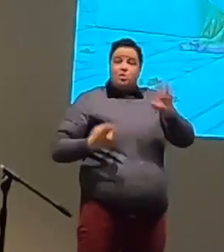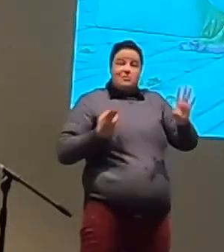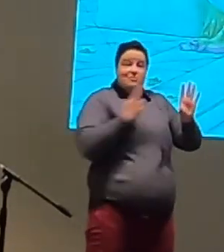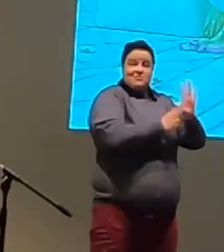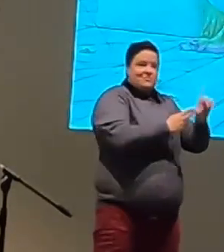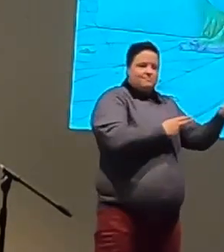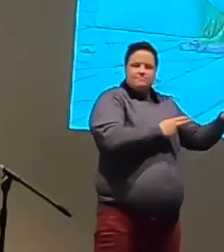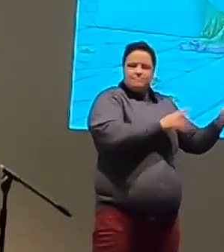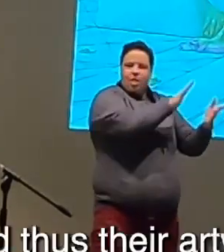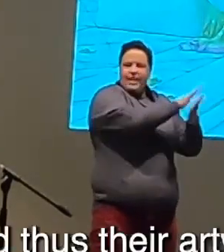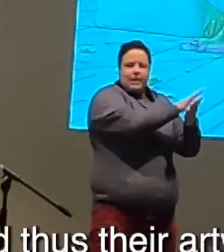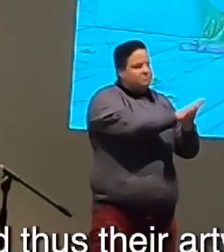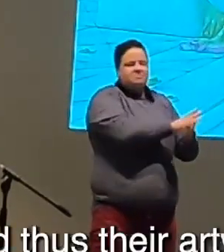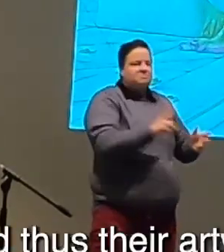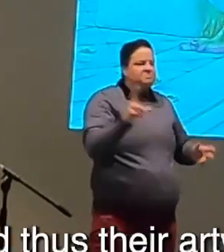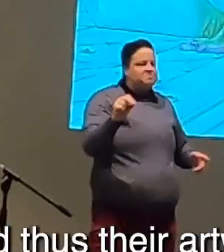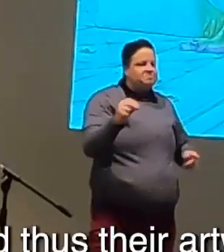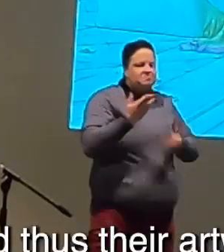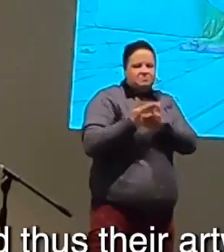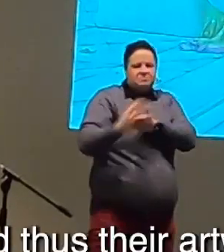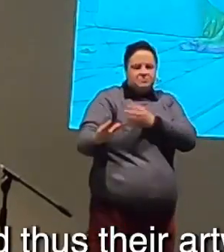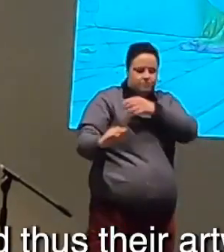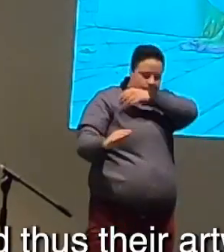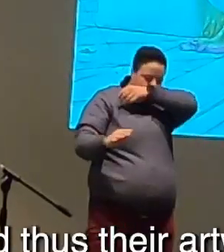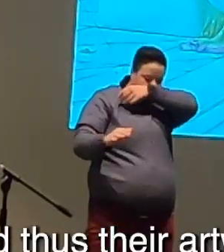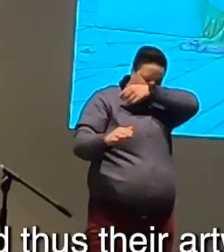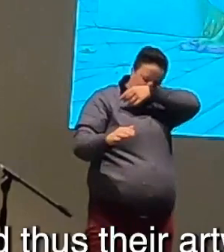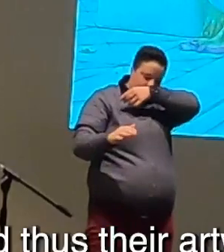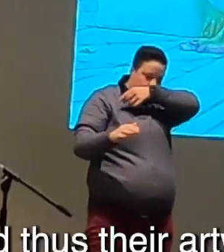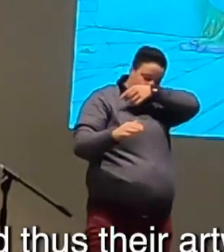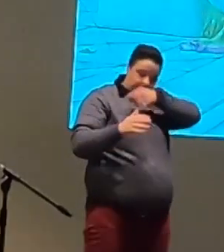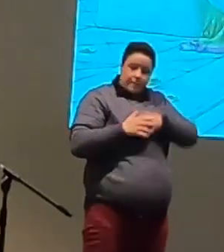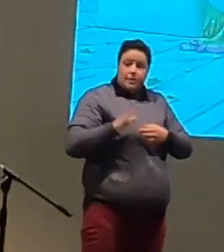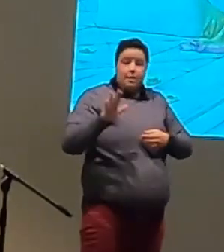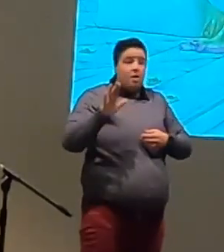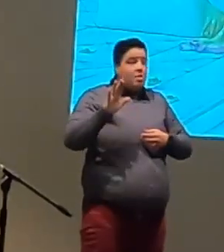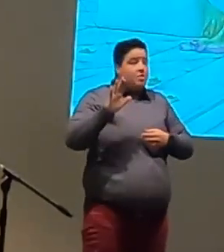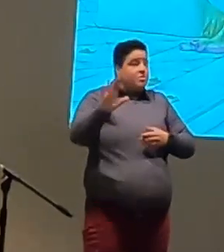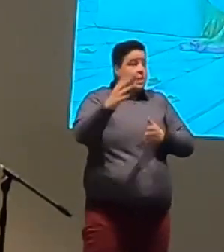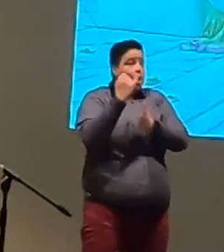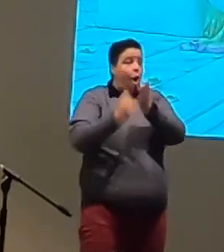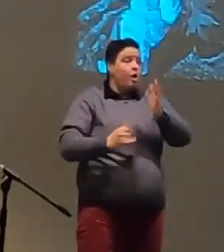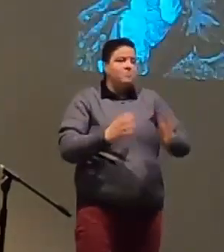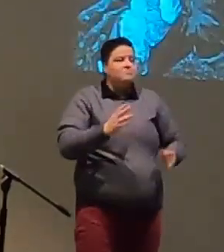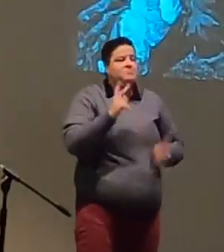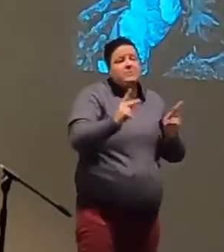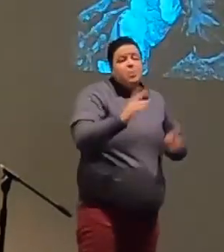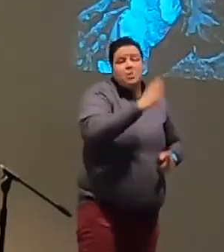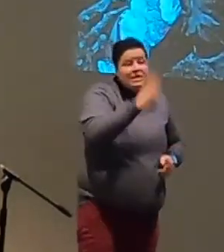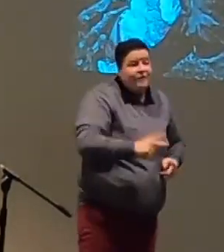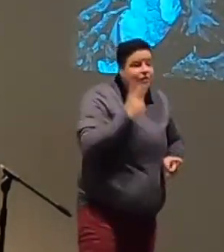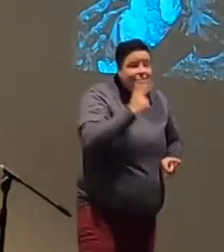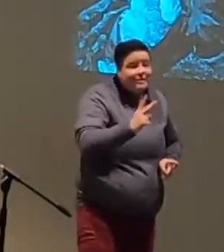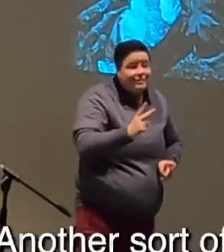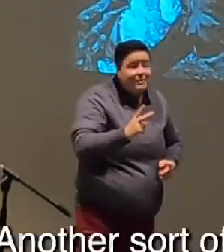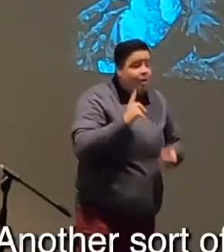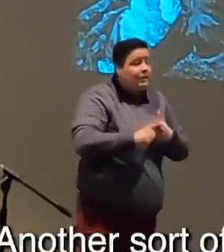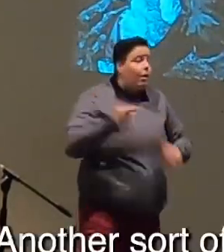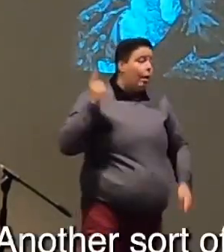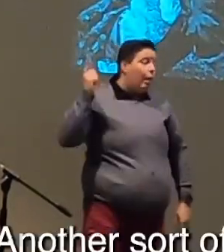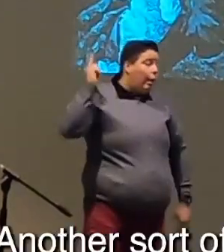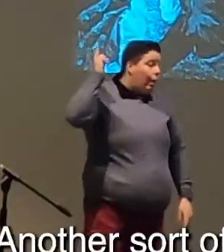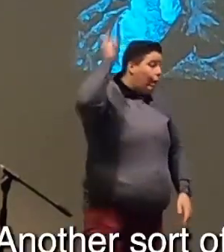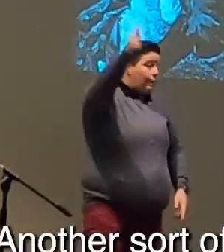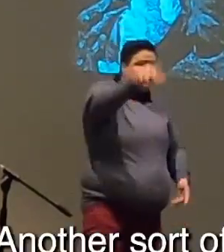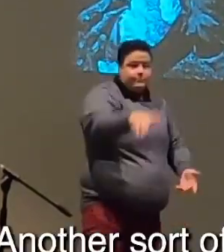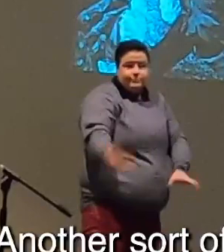being exhibited, and thus their artwork was likely never to be seen by the public. Another